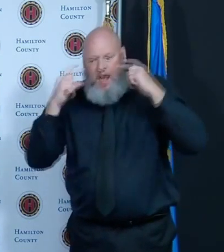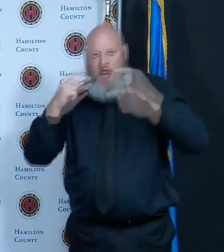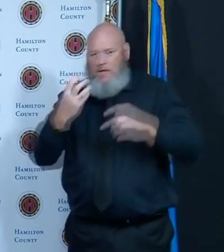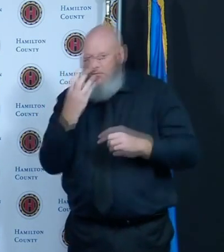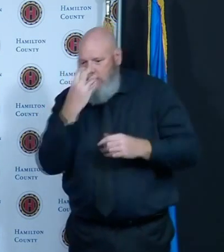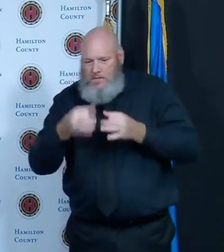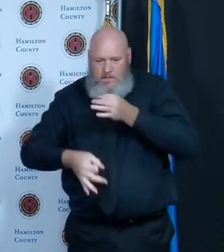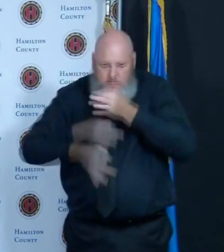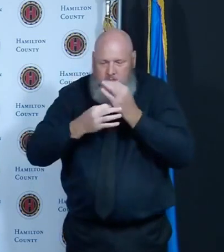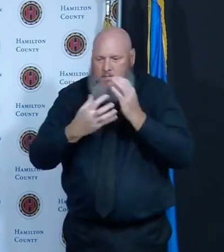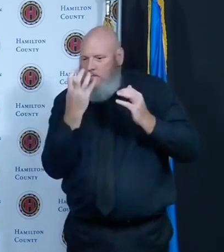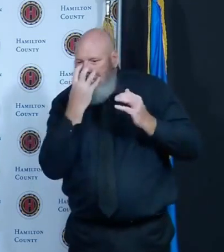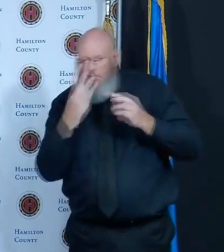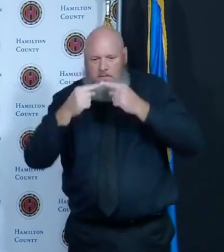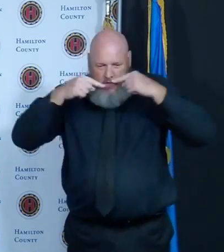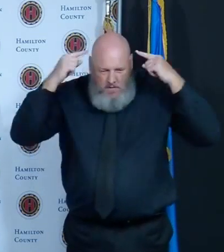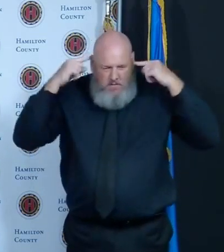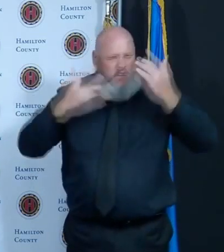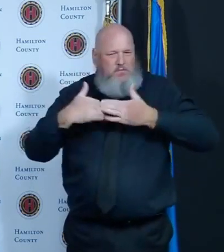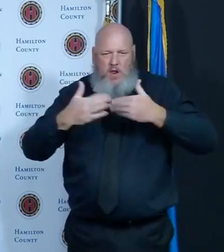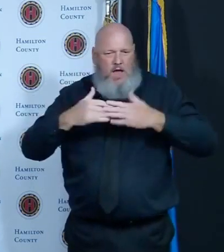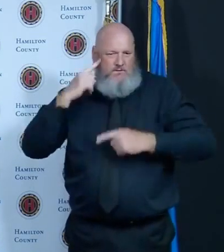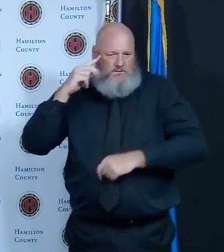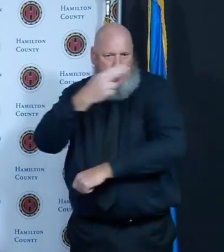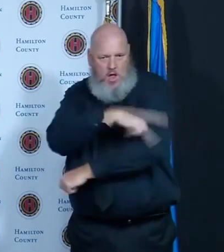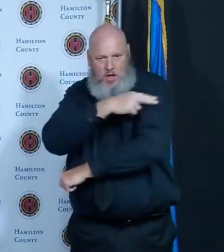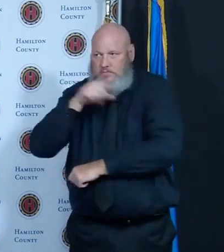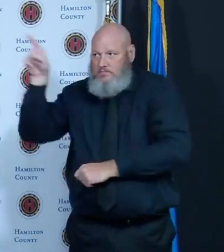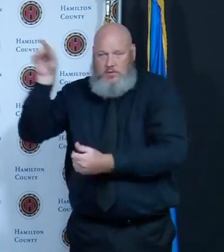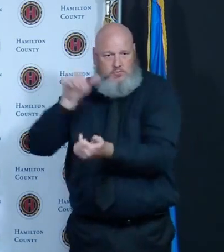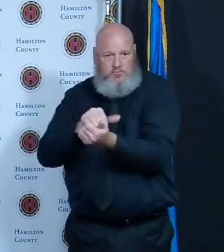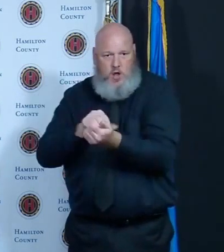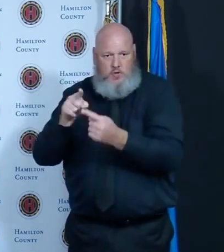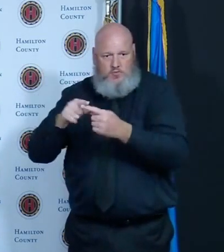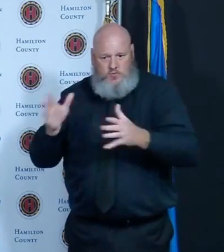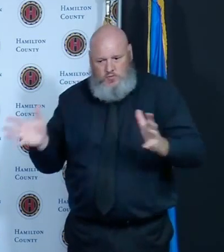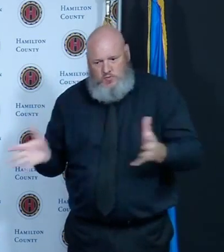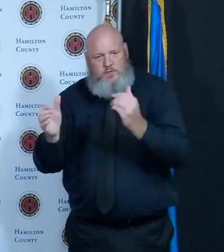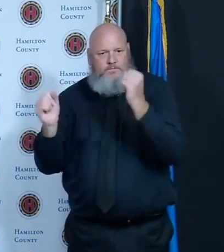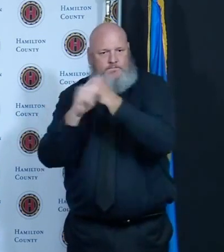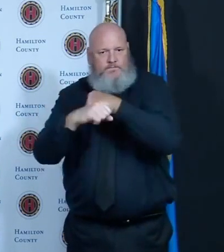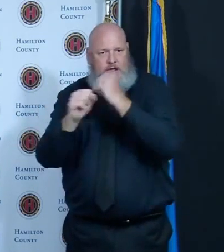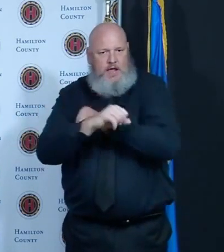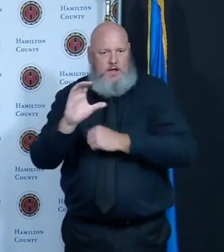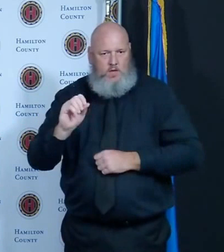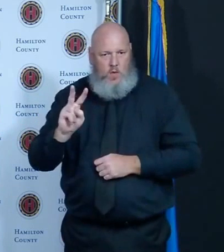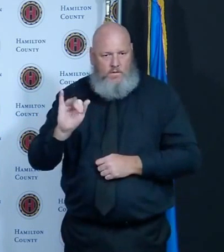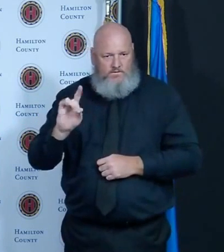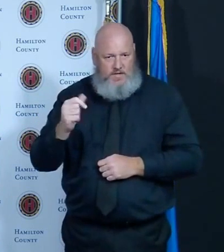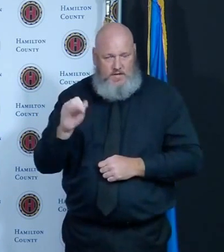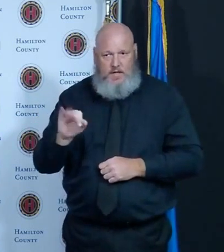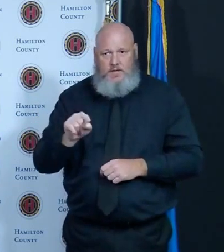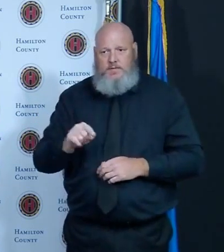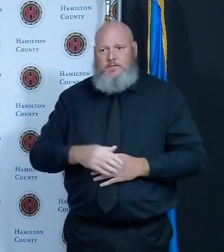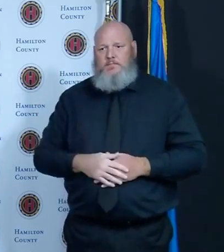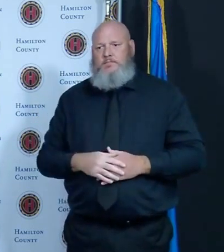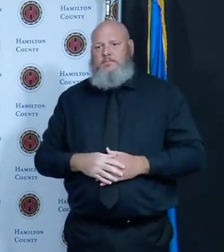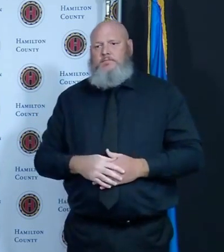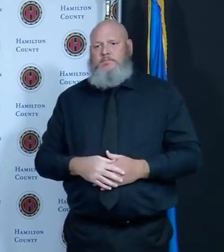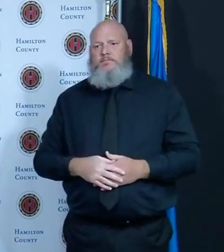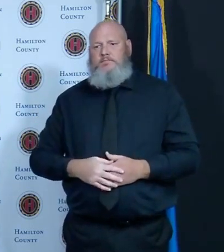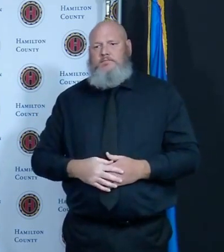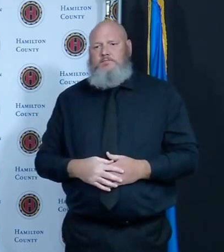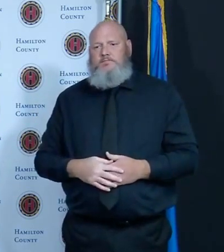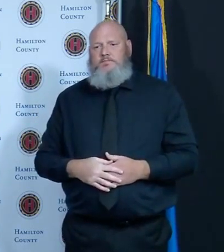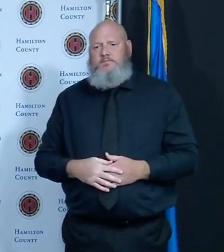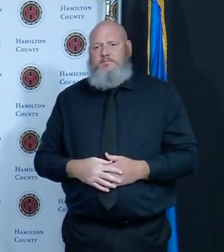equitable organizations where people not only want to work, but can thrive using data-informed best